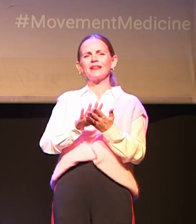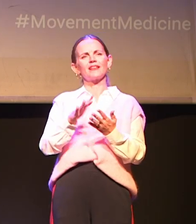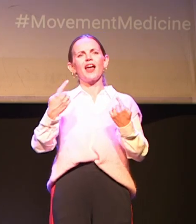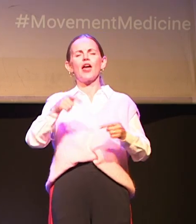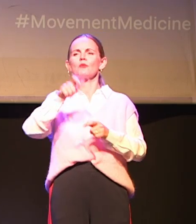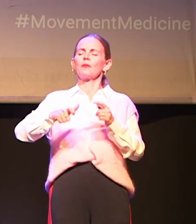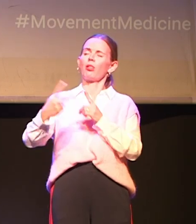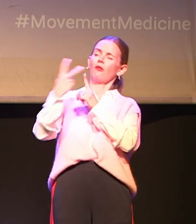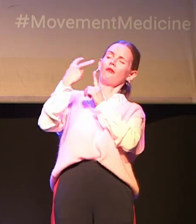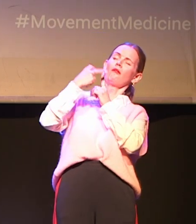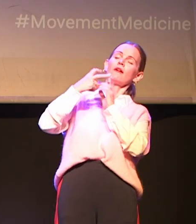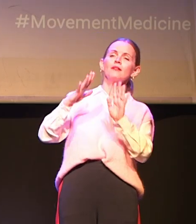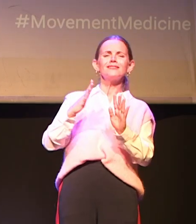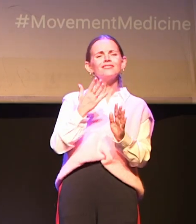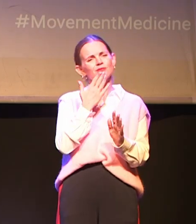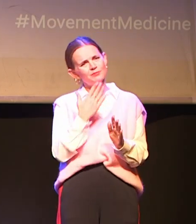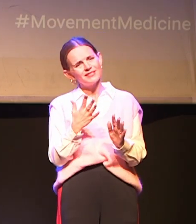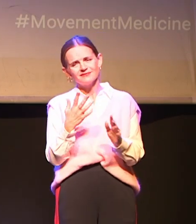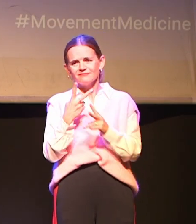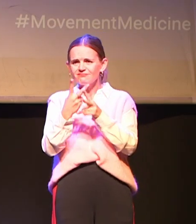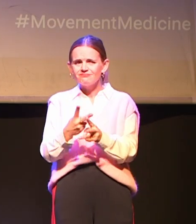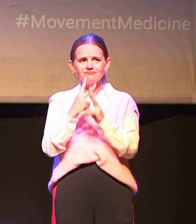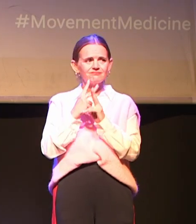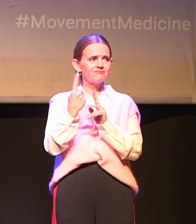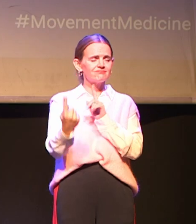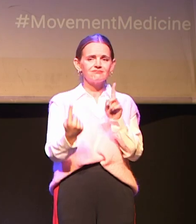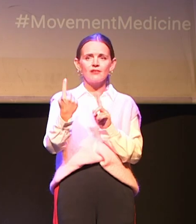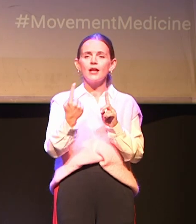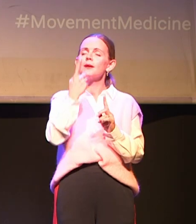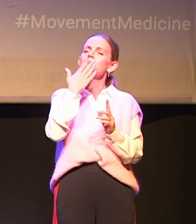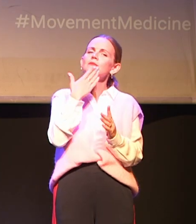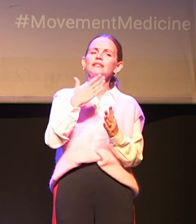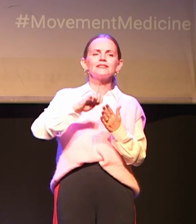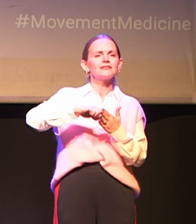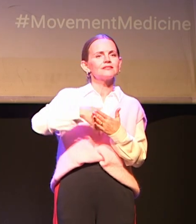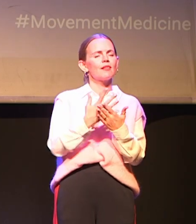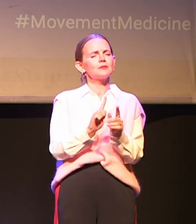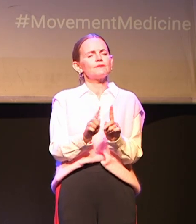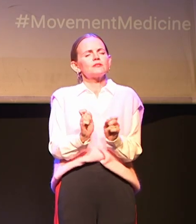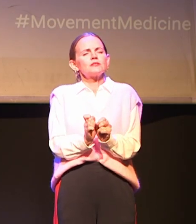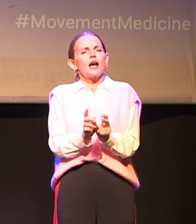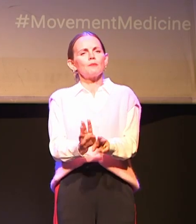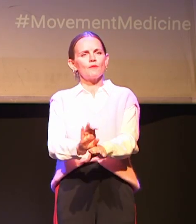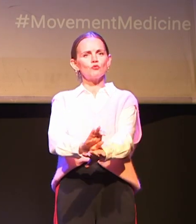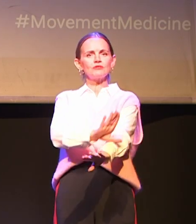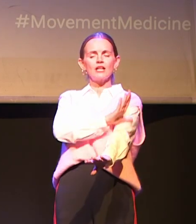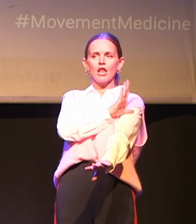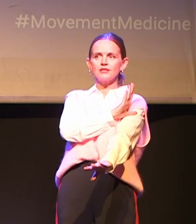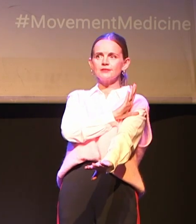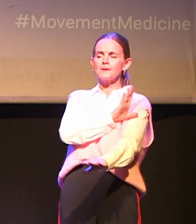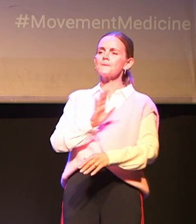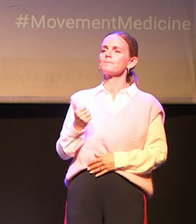us. Please make we look after ourselves. But can we develop a different kind of resilience that allows us to be like, our